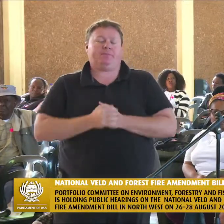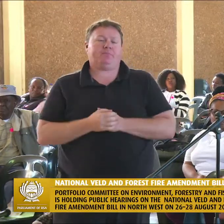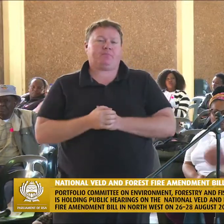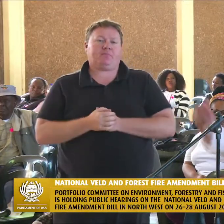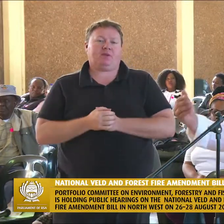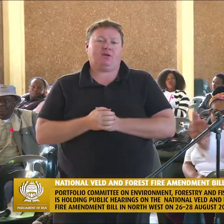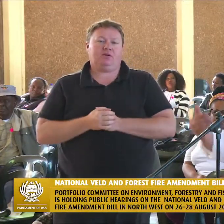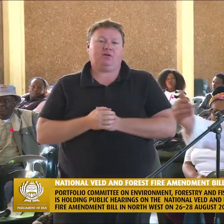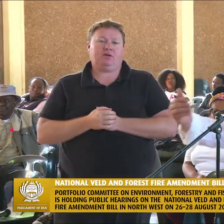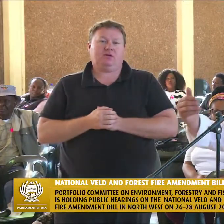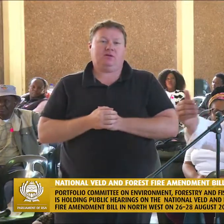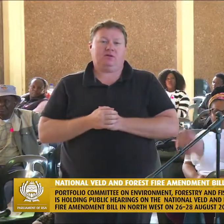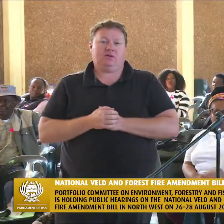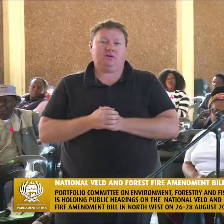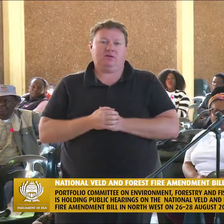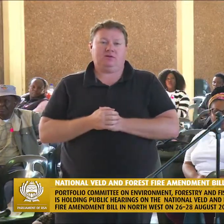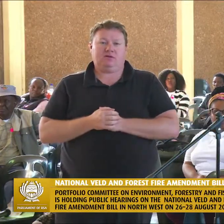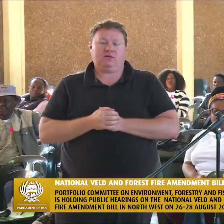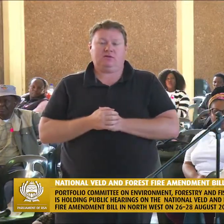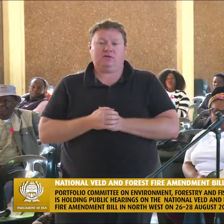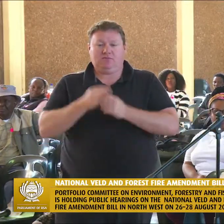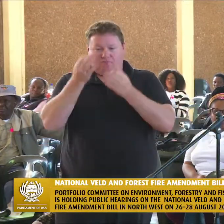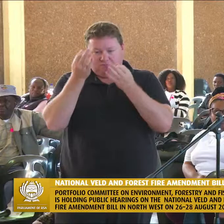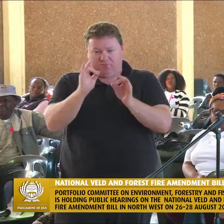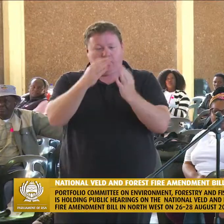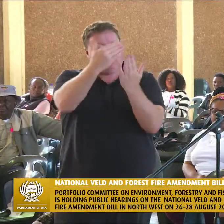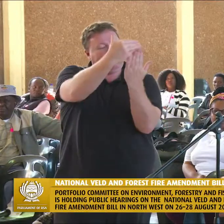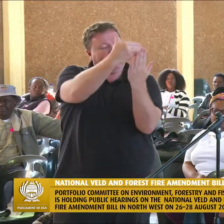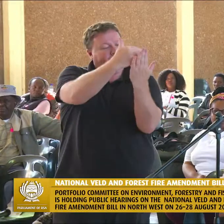here and now these are the formal points